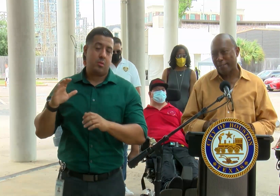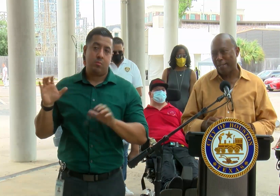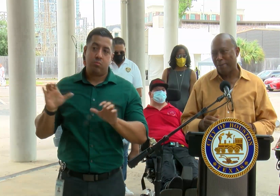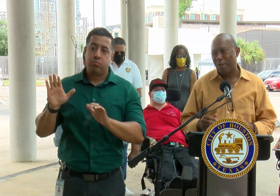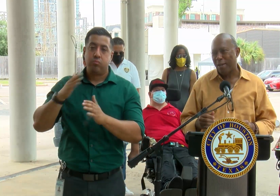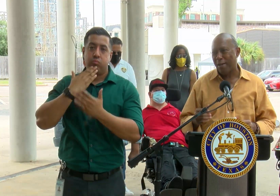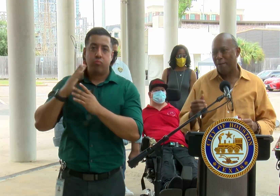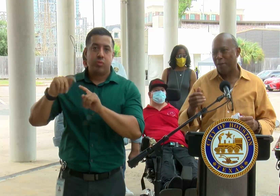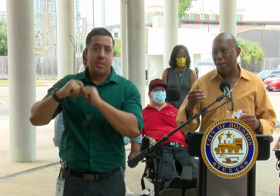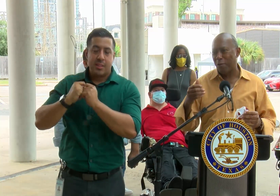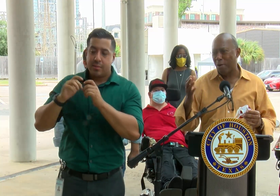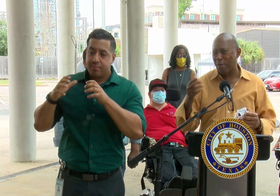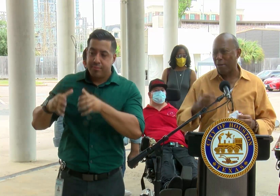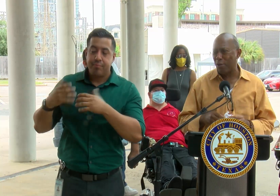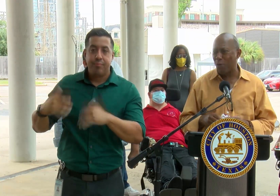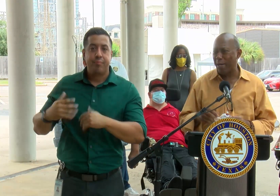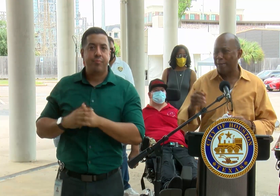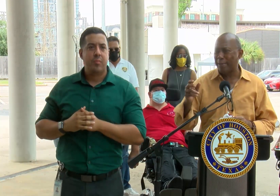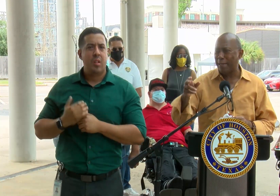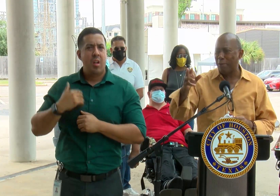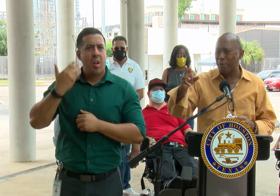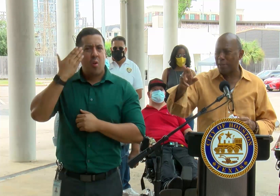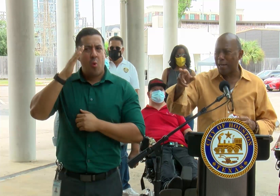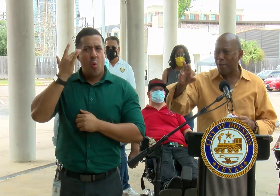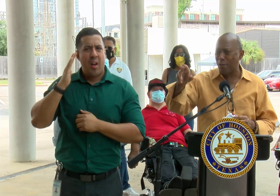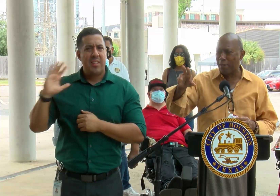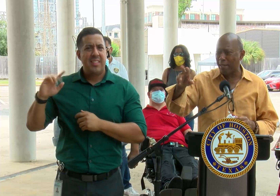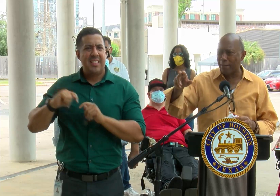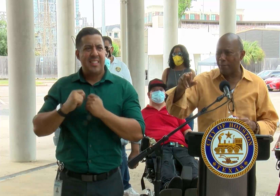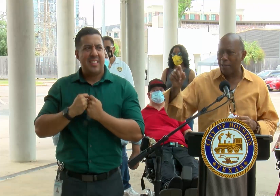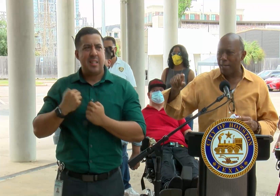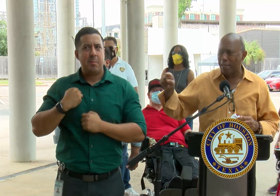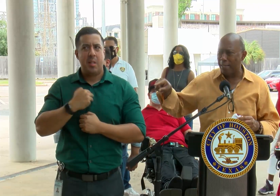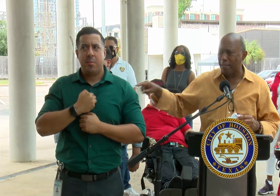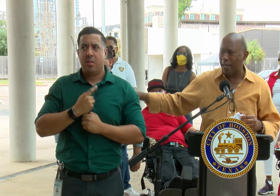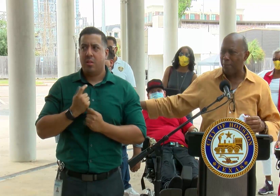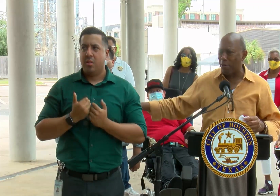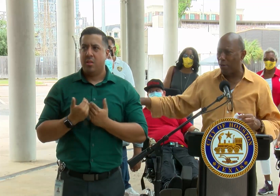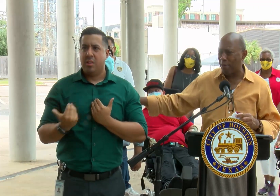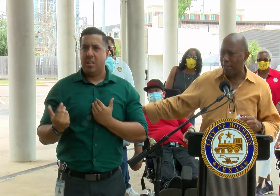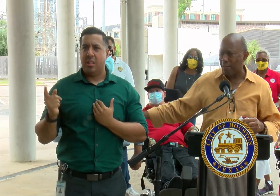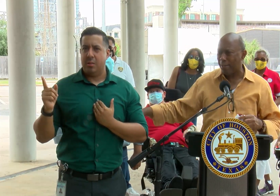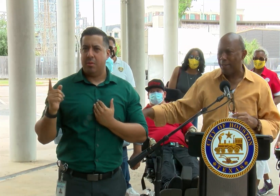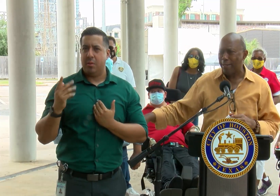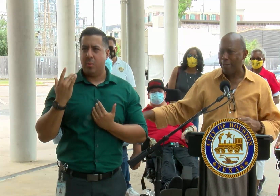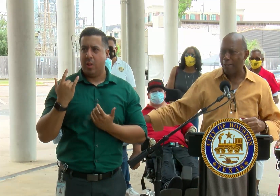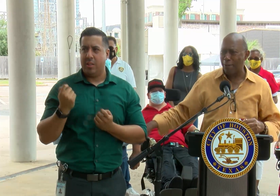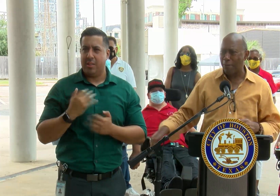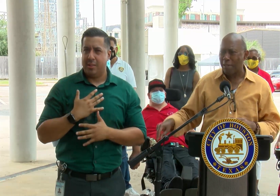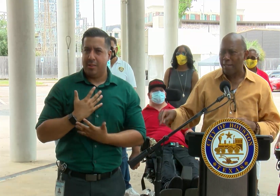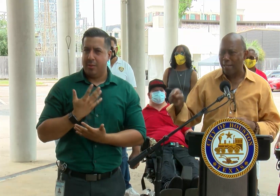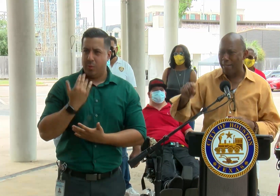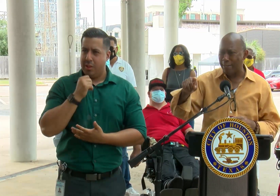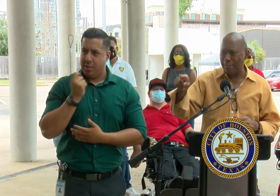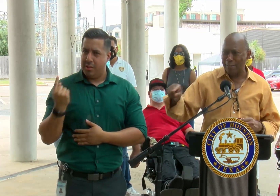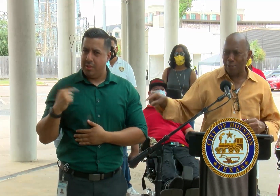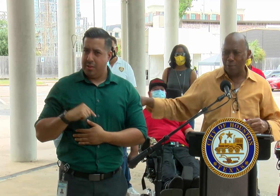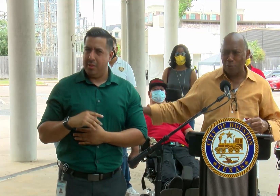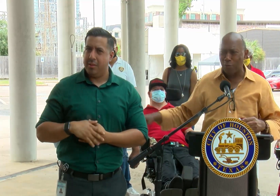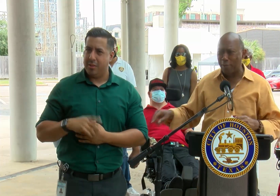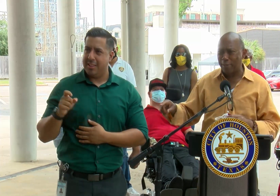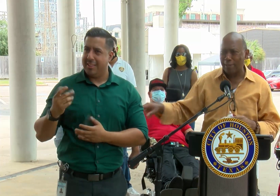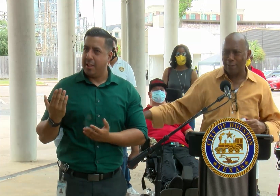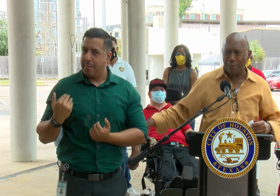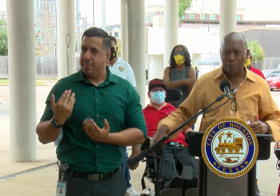entire team. They are remarkable. I don't know why his team members are kind of over there. They need to kind of be over here, you know. Yeah, you need to